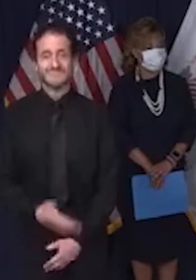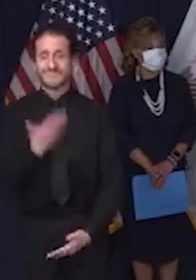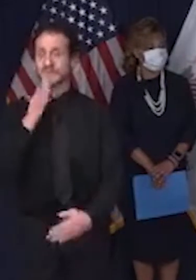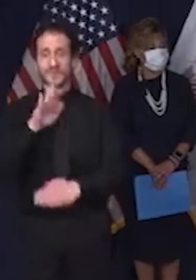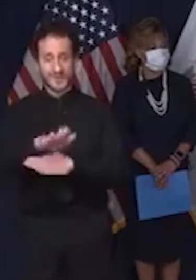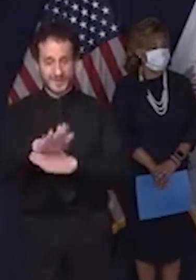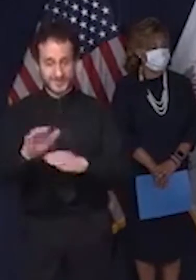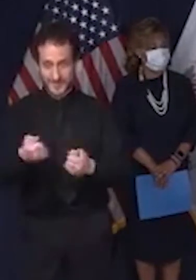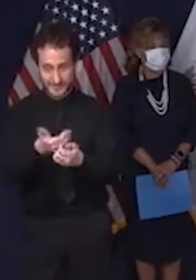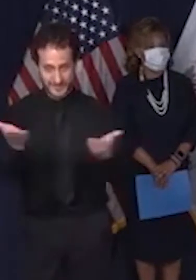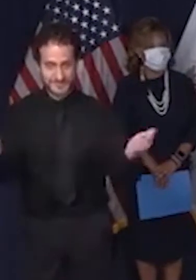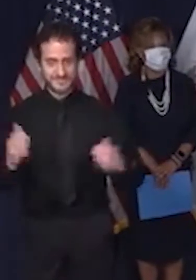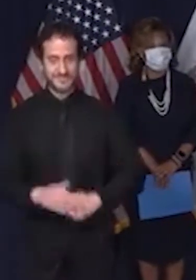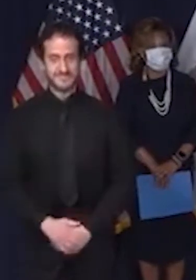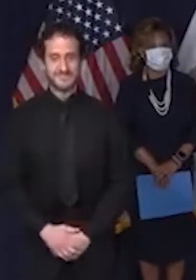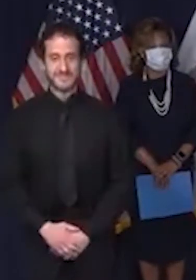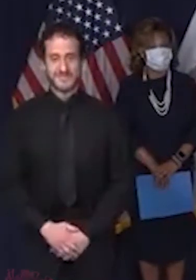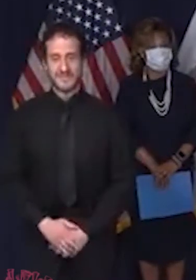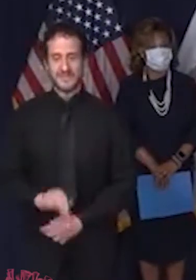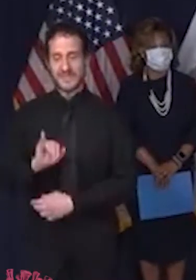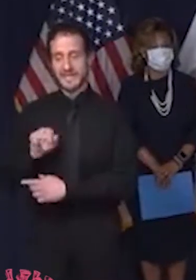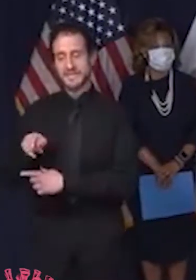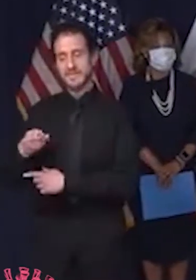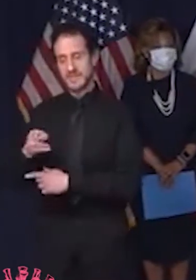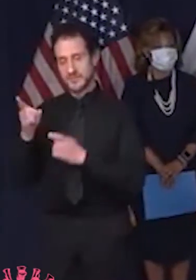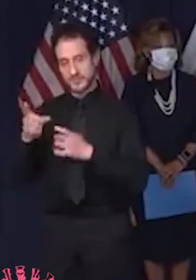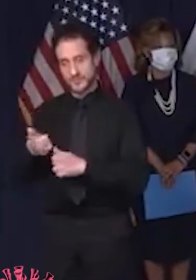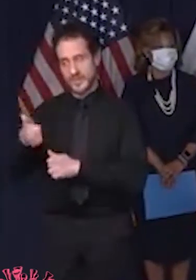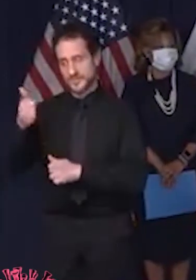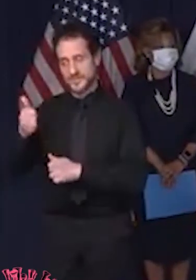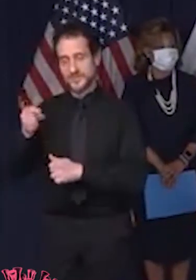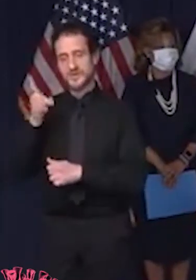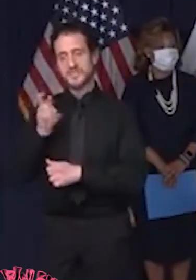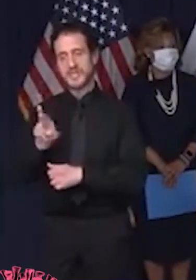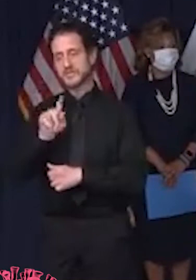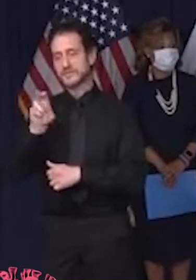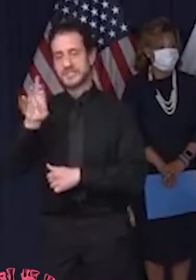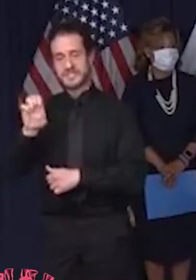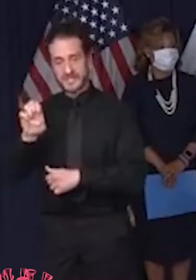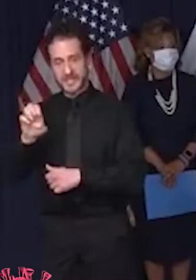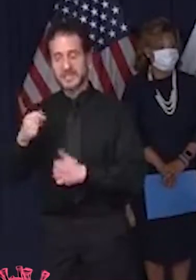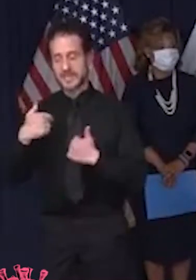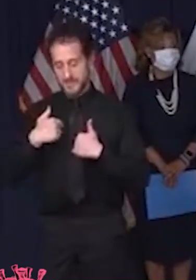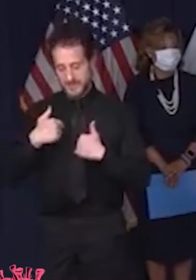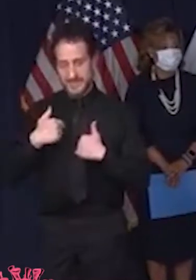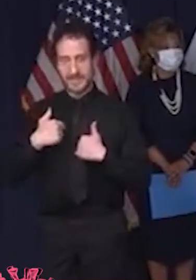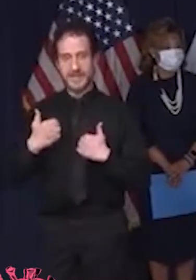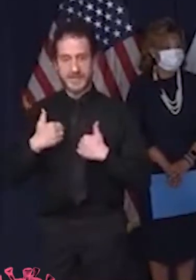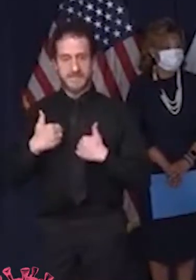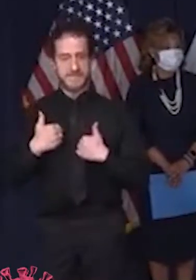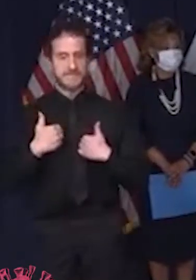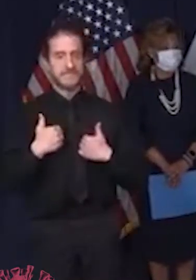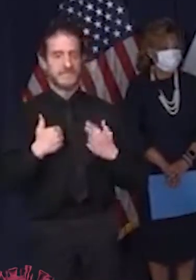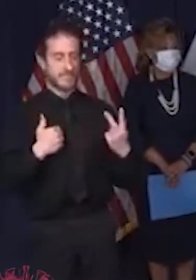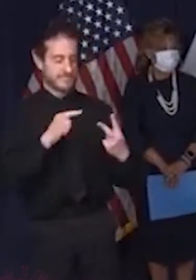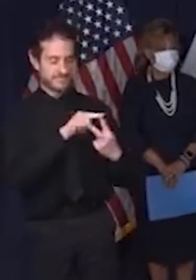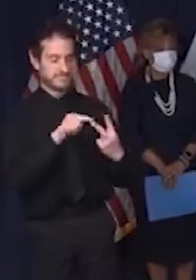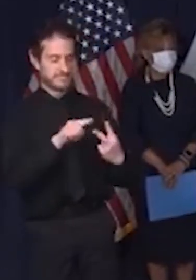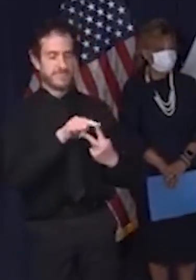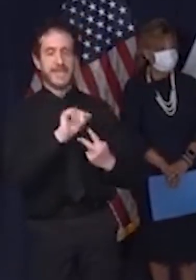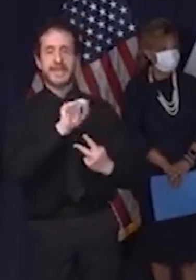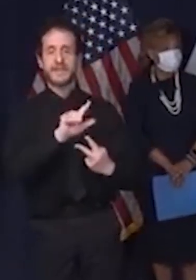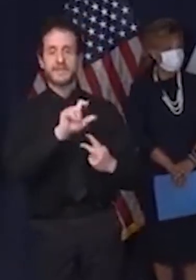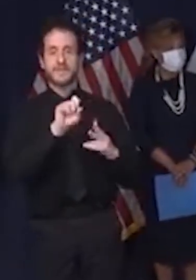Well, good afternoon, everyone. IDPH Director Dr. Ngozi Ezike and I are joined today by the Illinois State Board